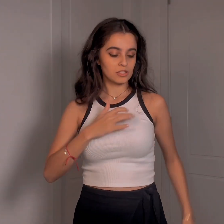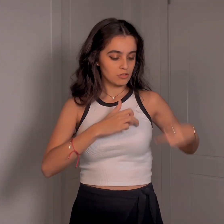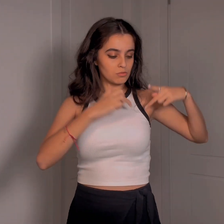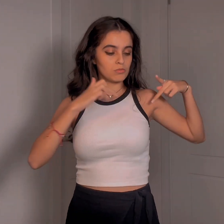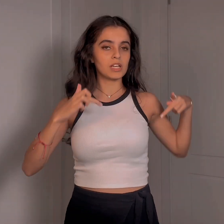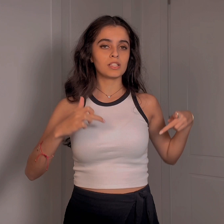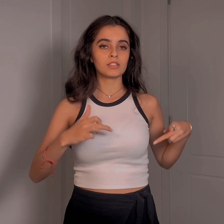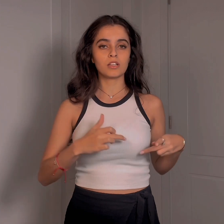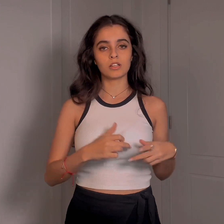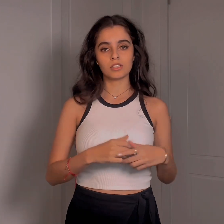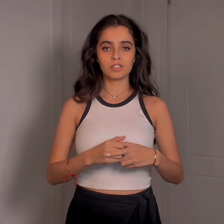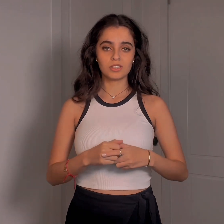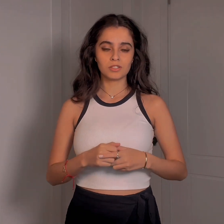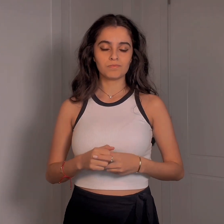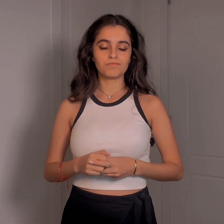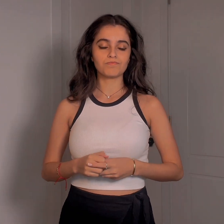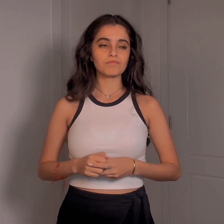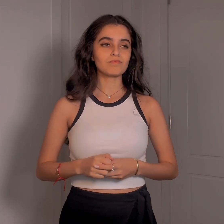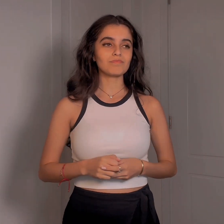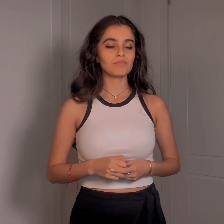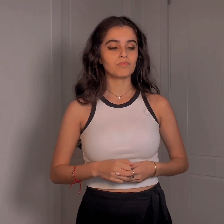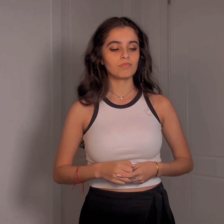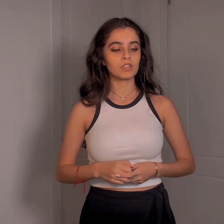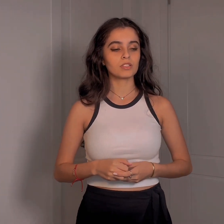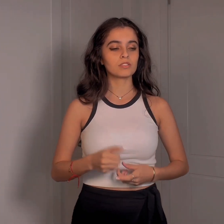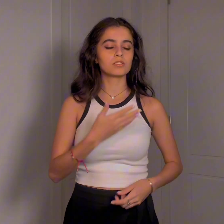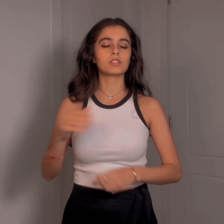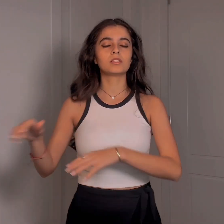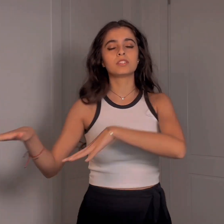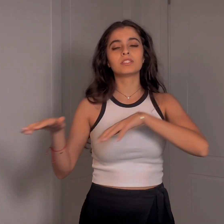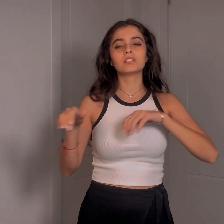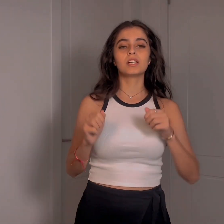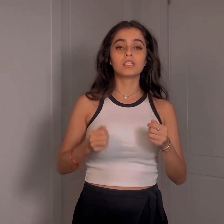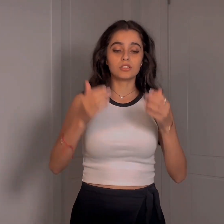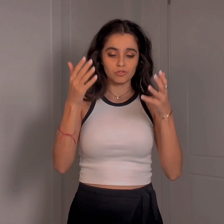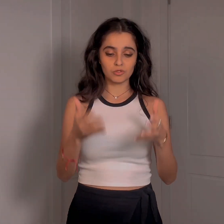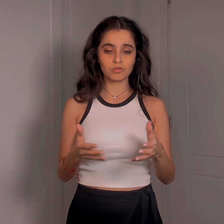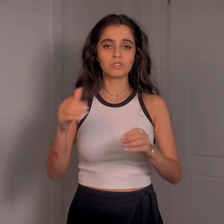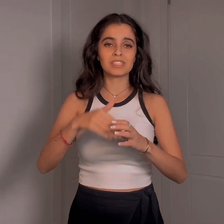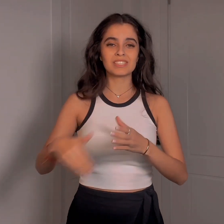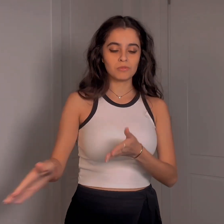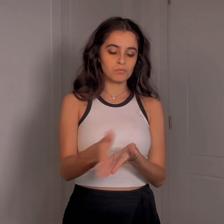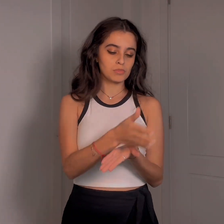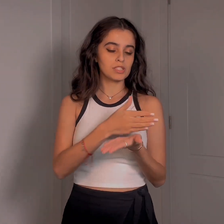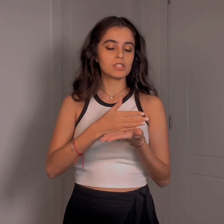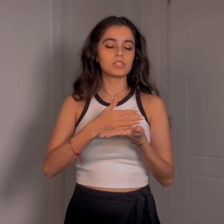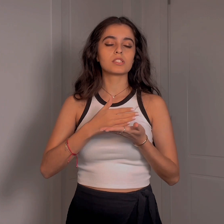of my heart, left the rest in peace.